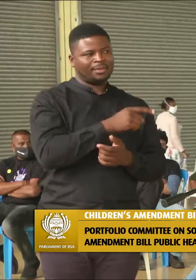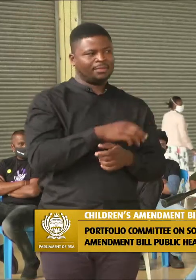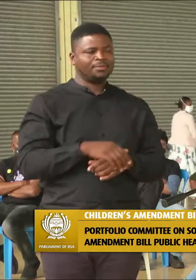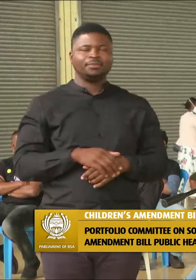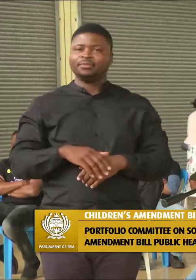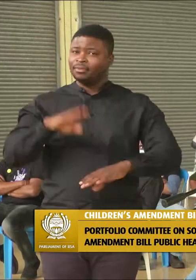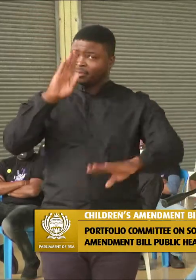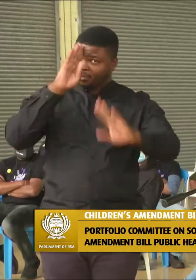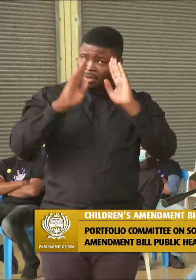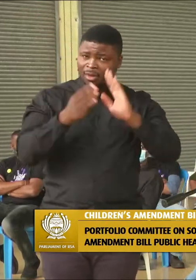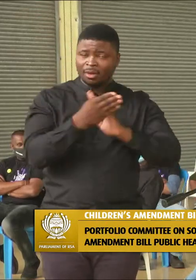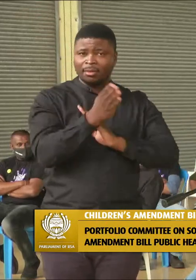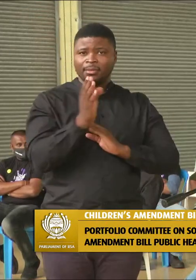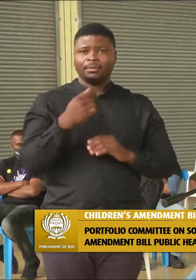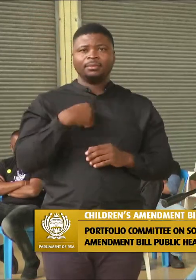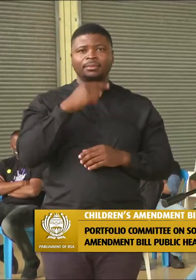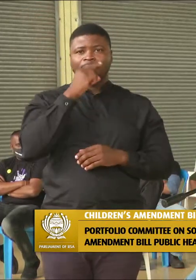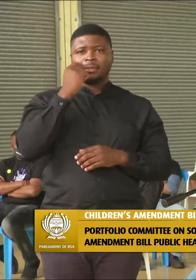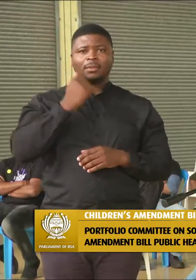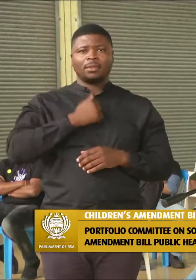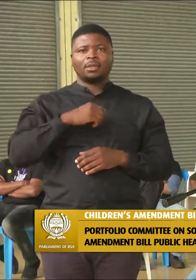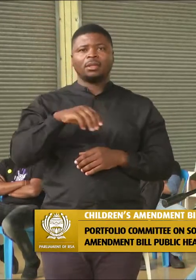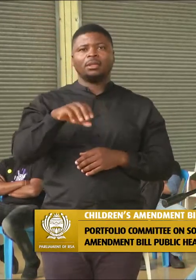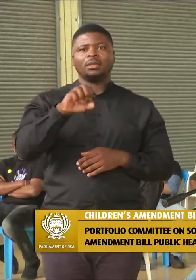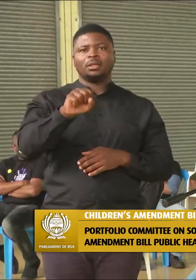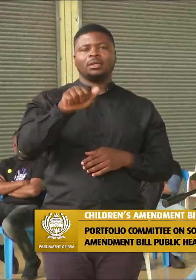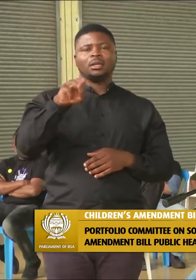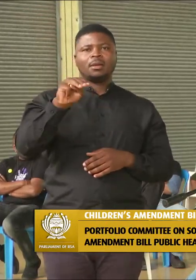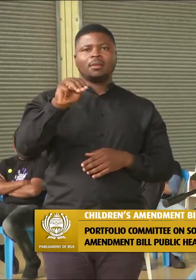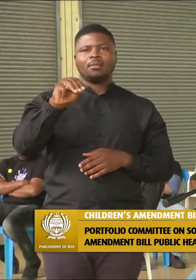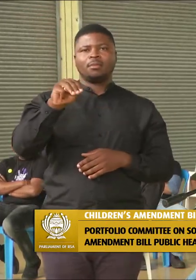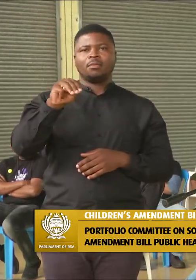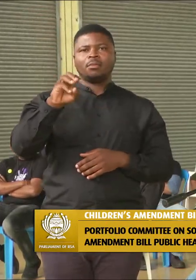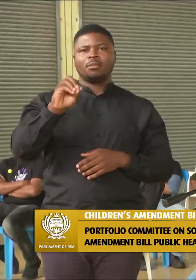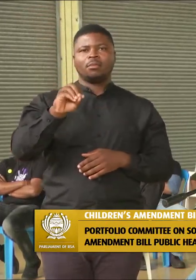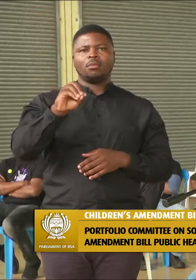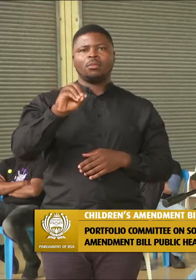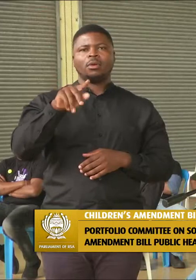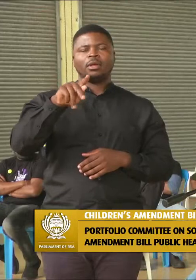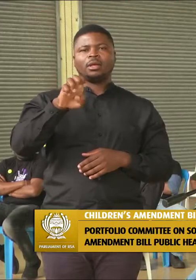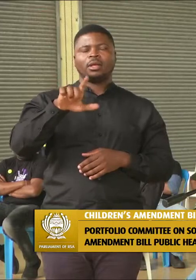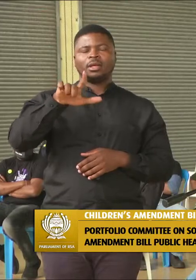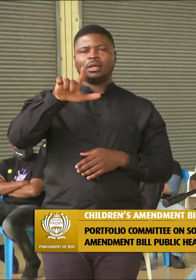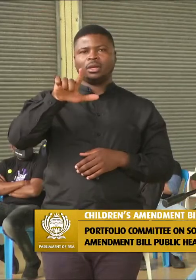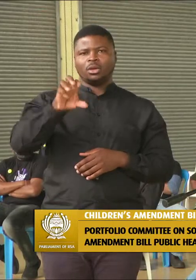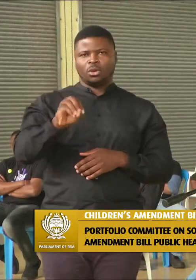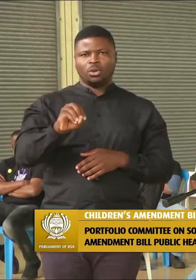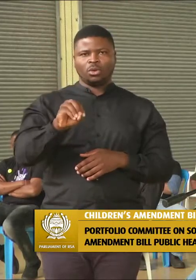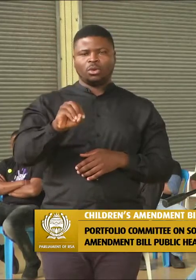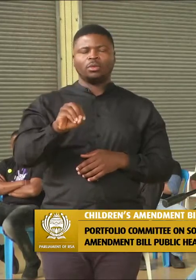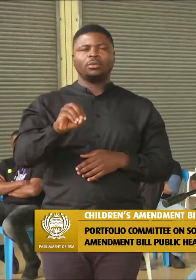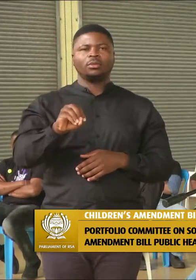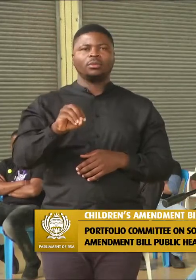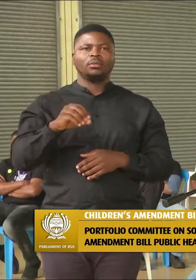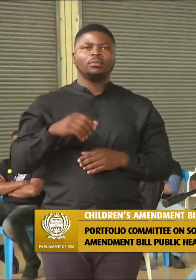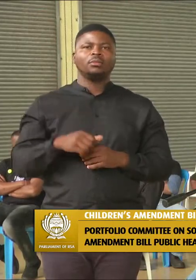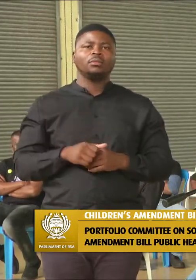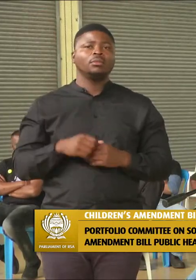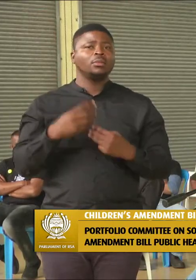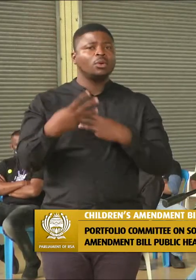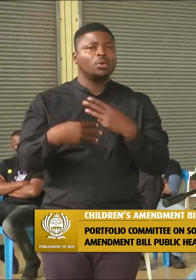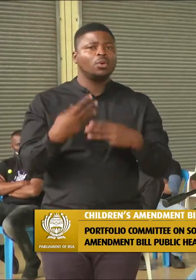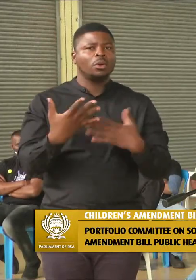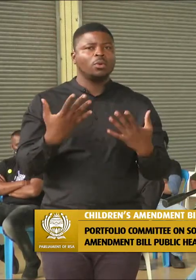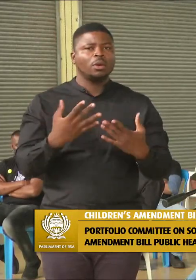Sanibonani. Greetings. Igama lami nguSamkelisiwe ngwakaXulu Sibongo. I'm Samgelisiwe Xulu Ngisebenza eMpumalanga